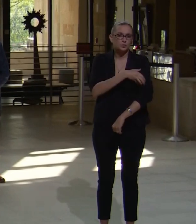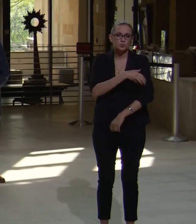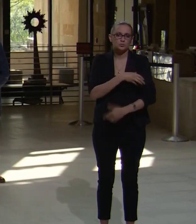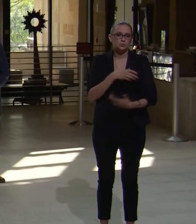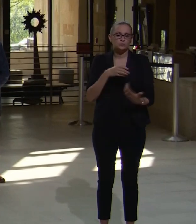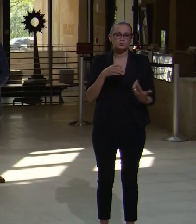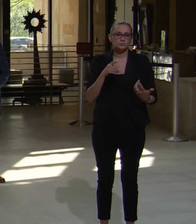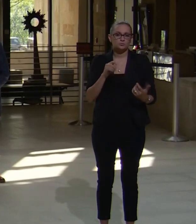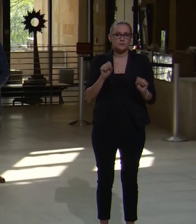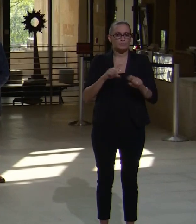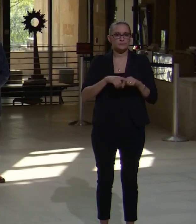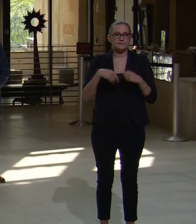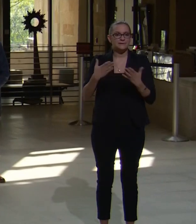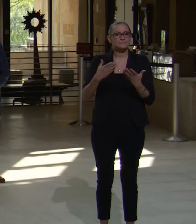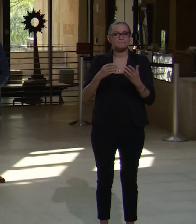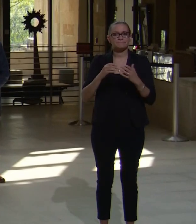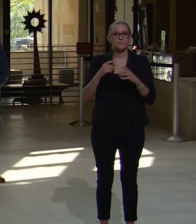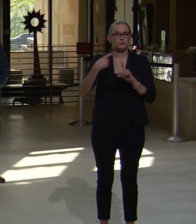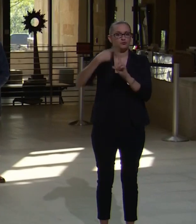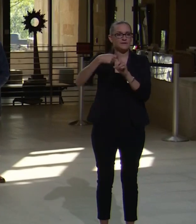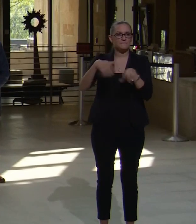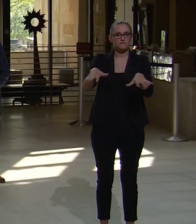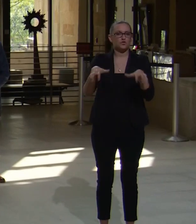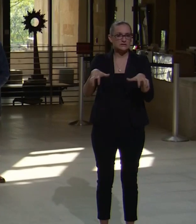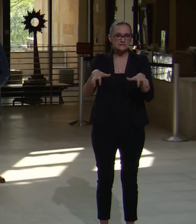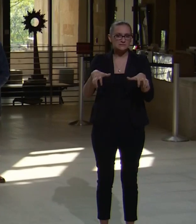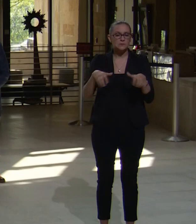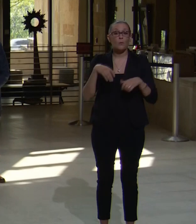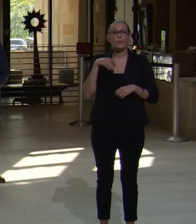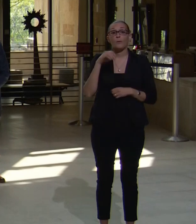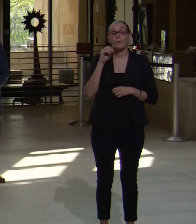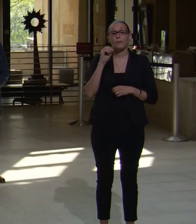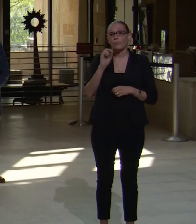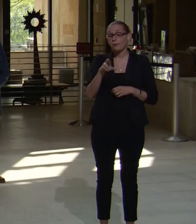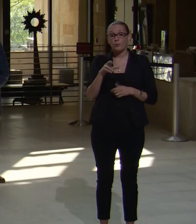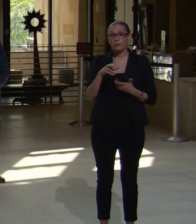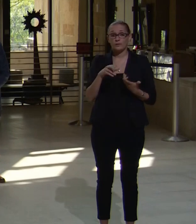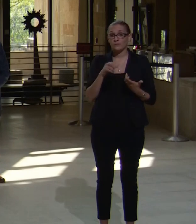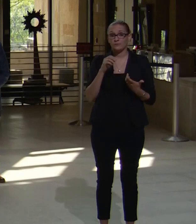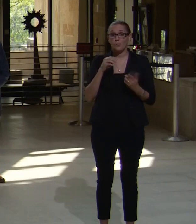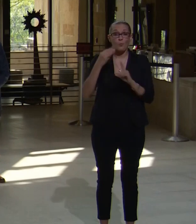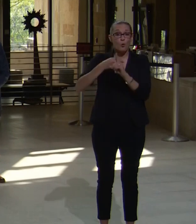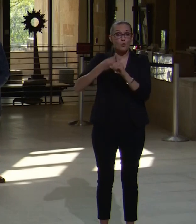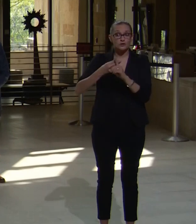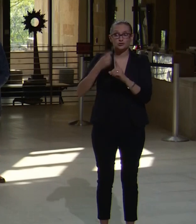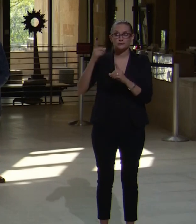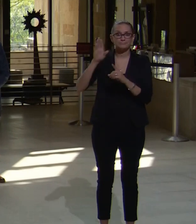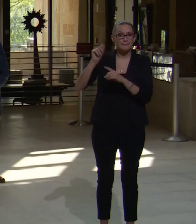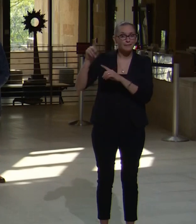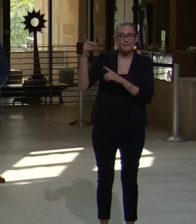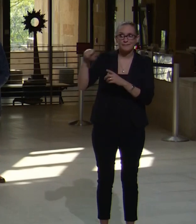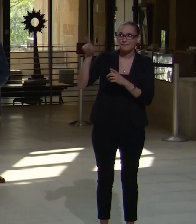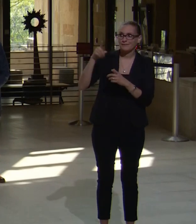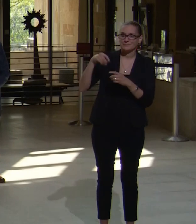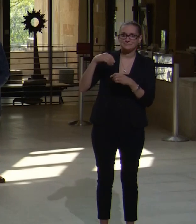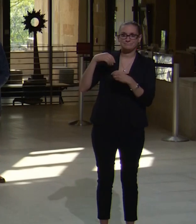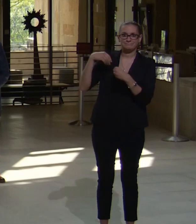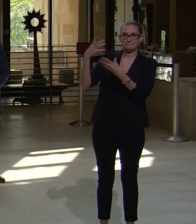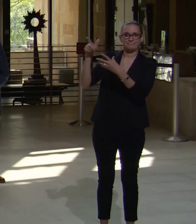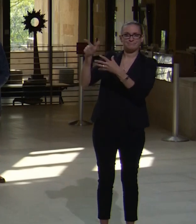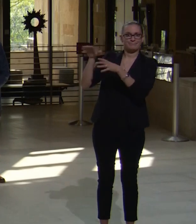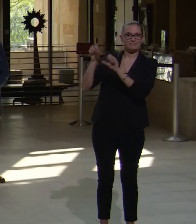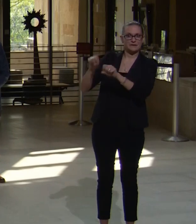able to give a rent freeze or to a mortgage holder to give them